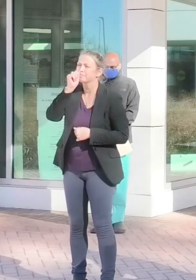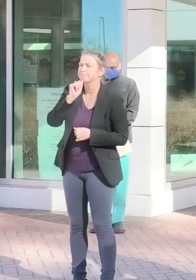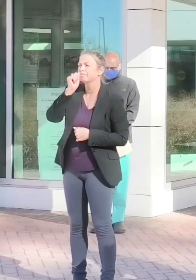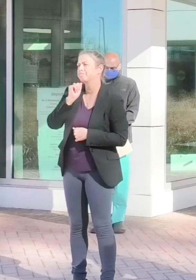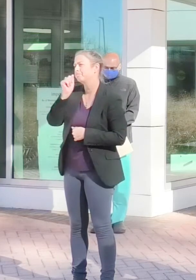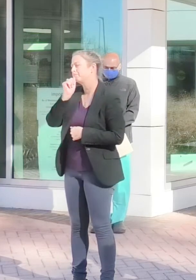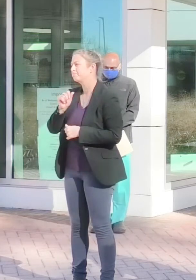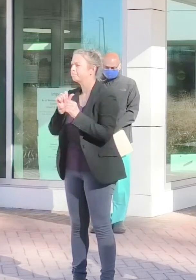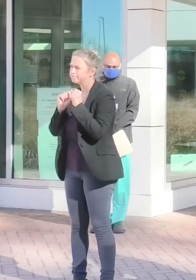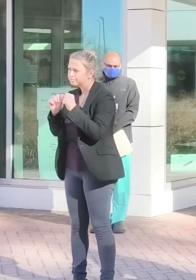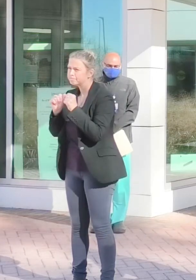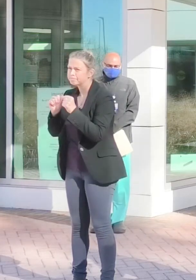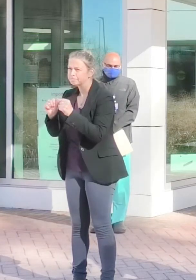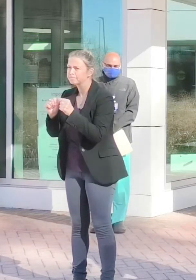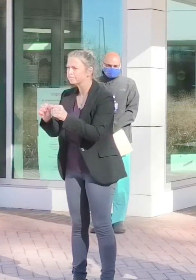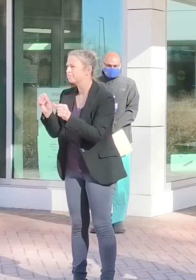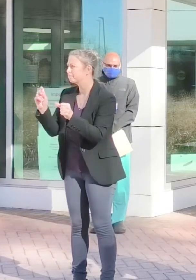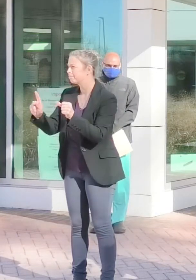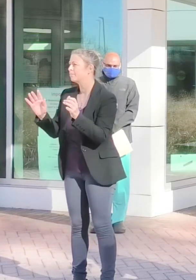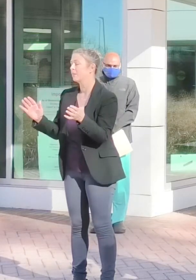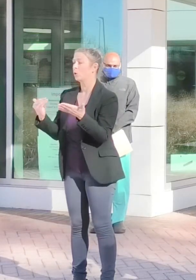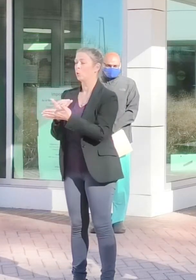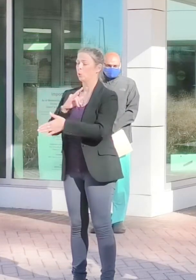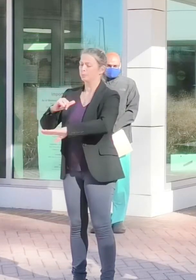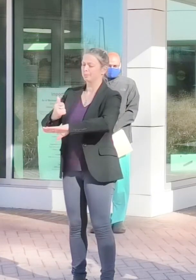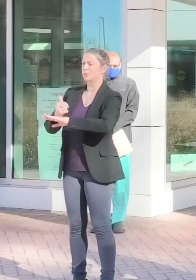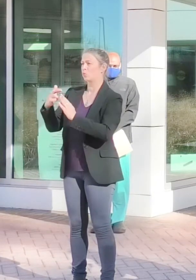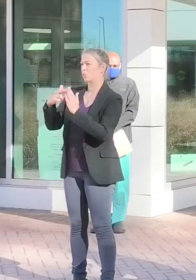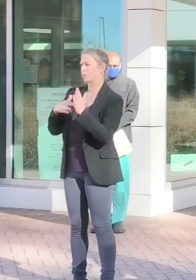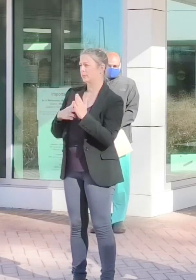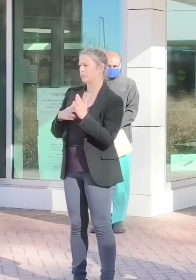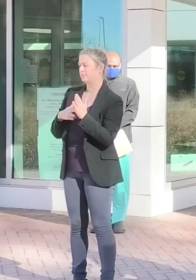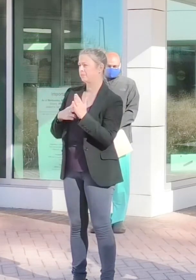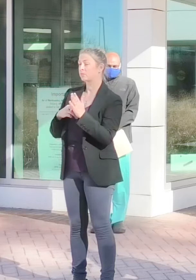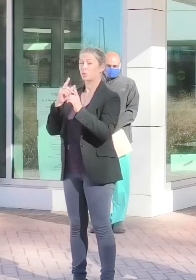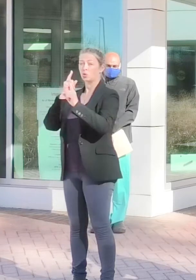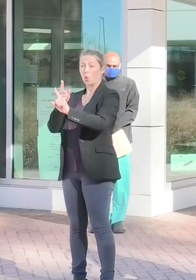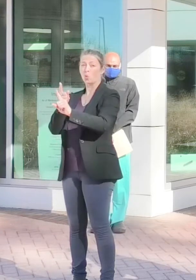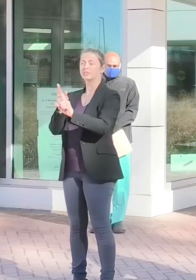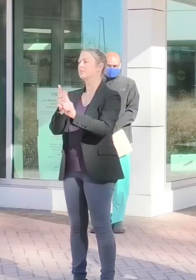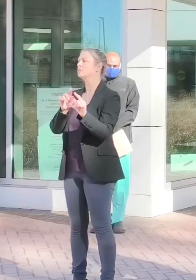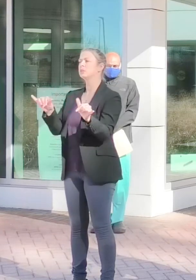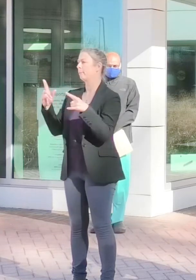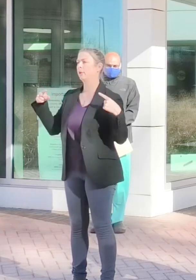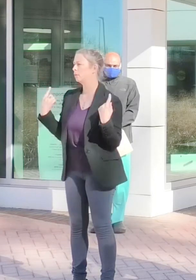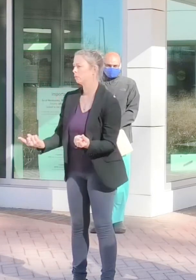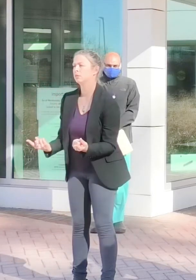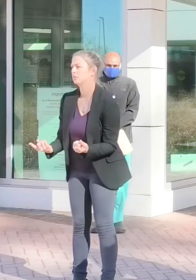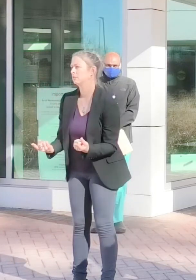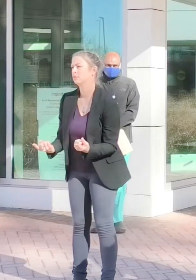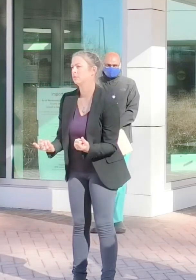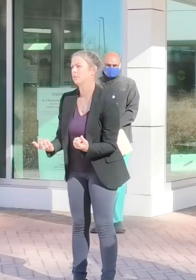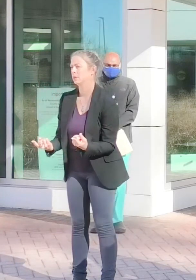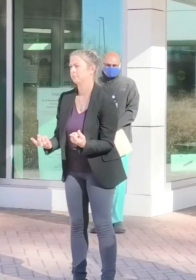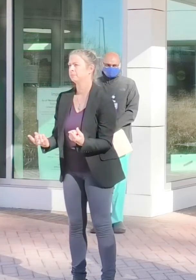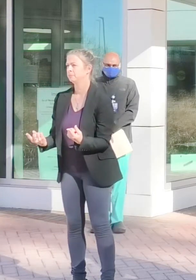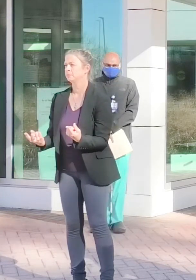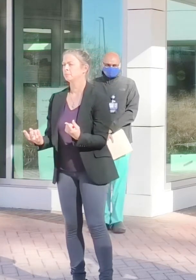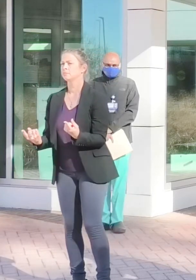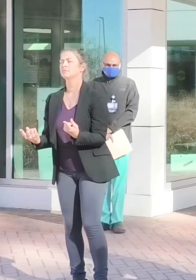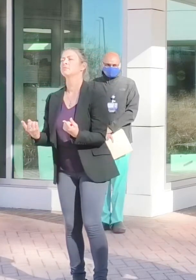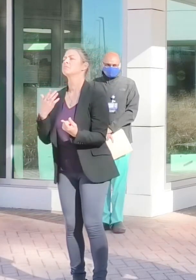control. With these new requirements, our goals are still the same. We'll be asking you for